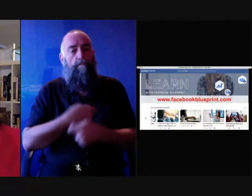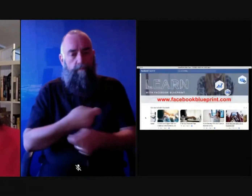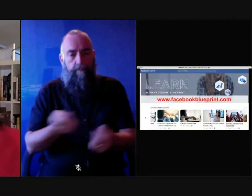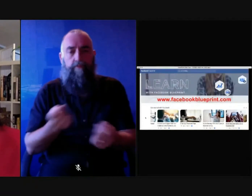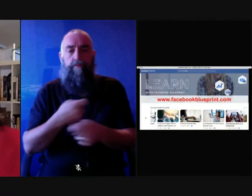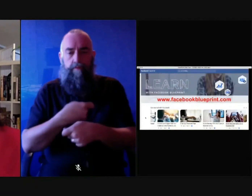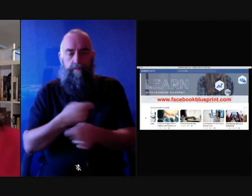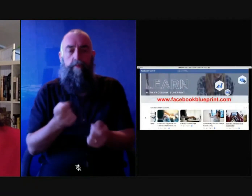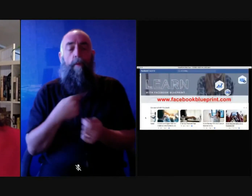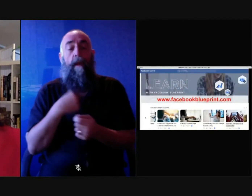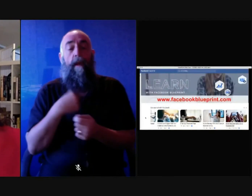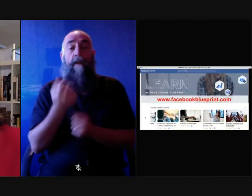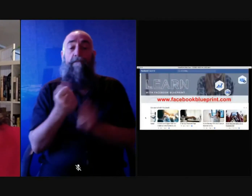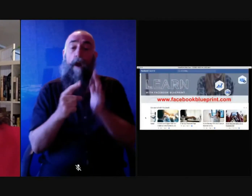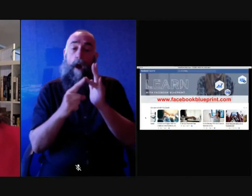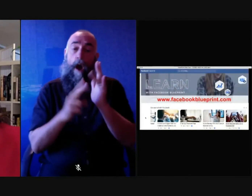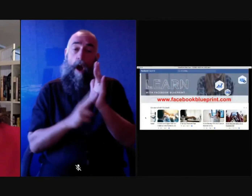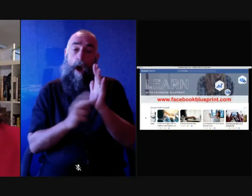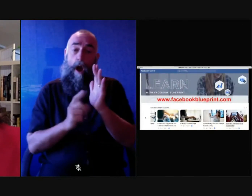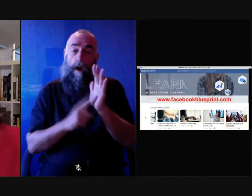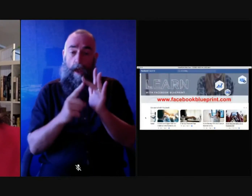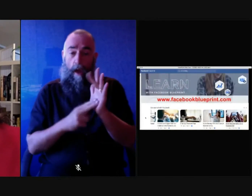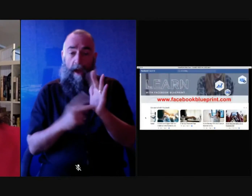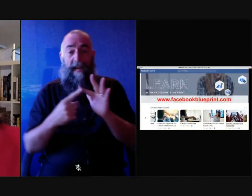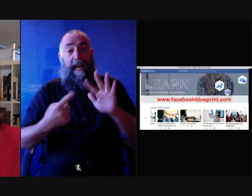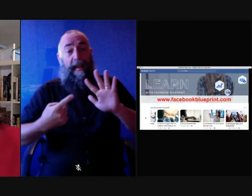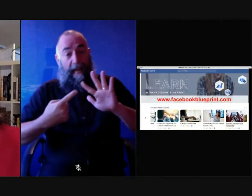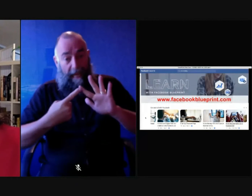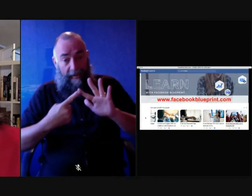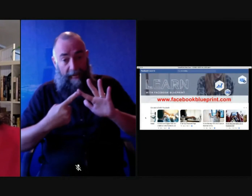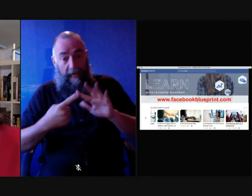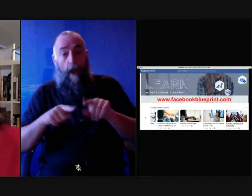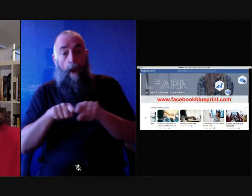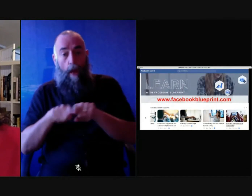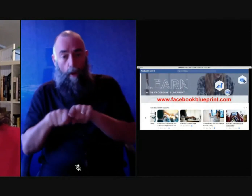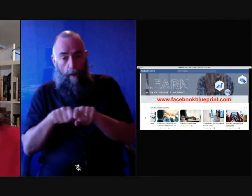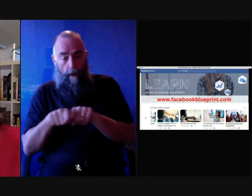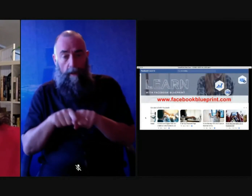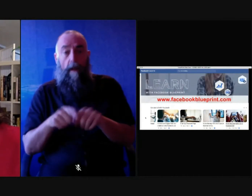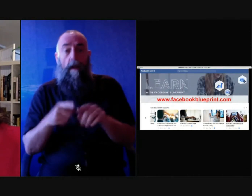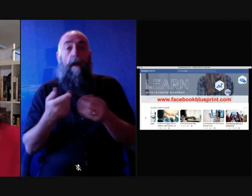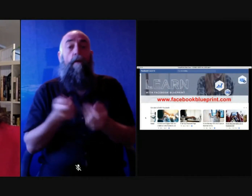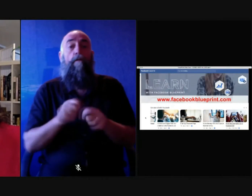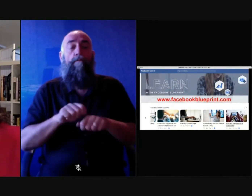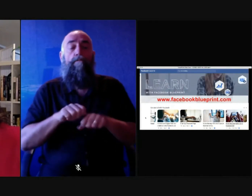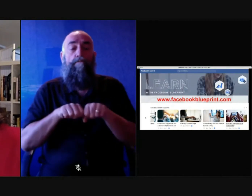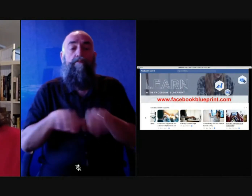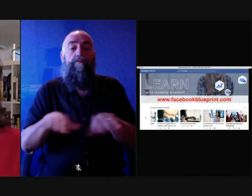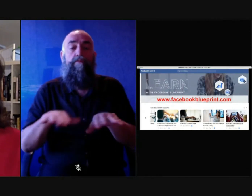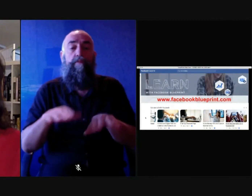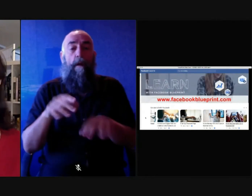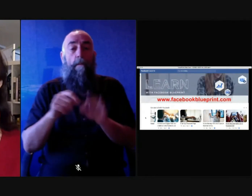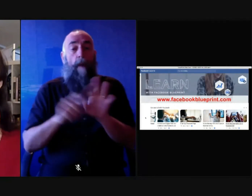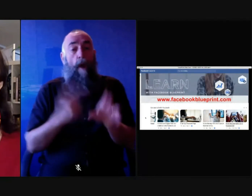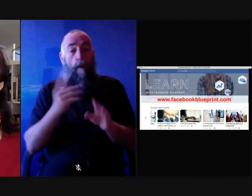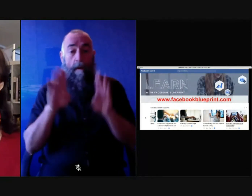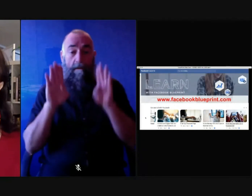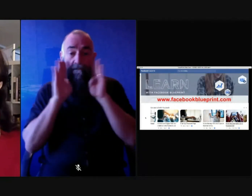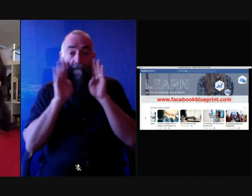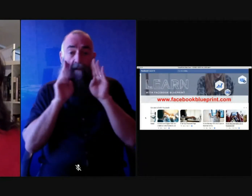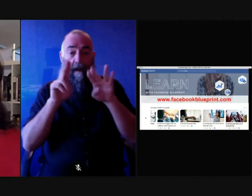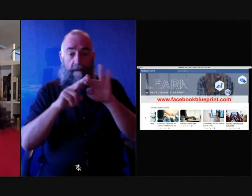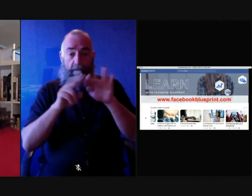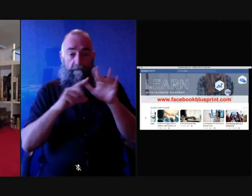an online e-learning platform released by Facebook called Blueprint.